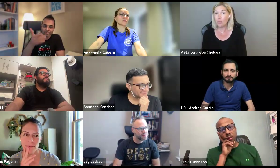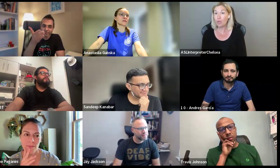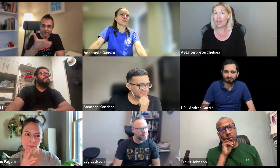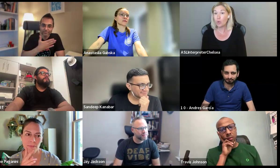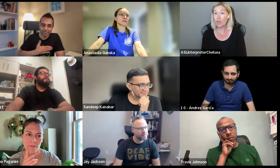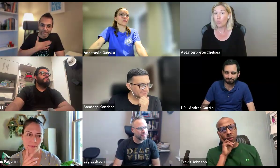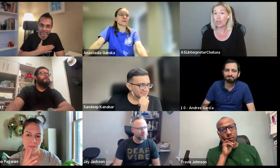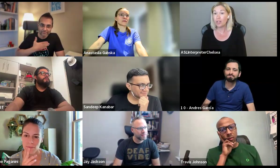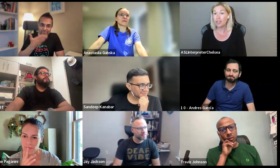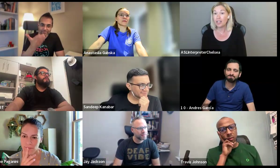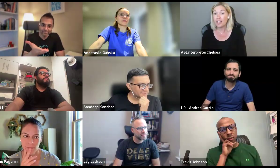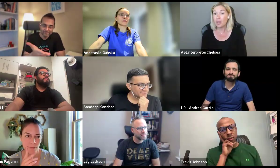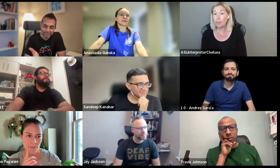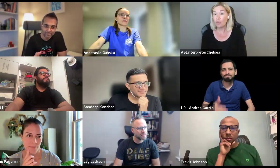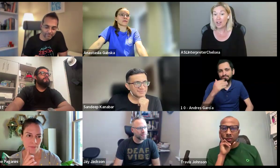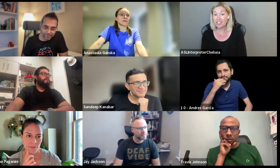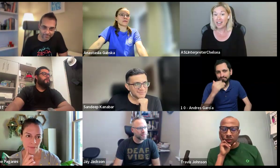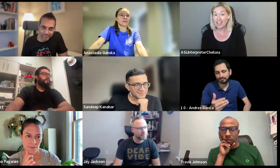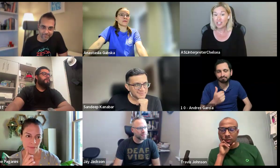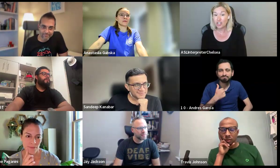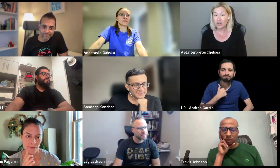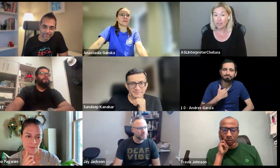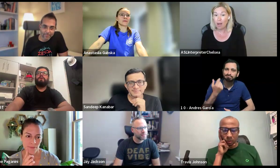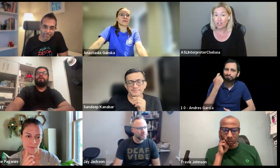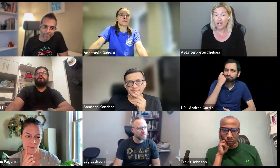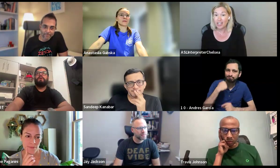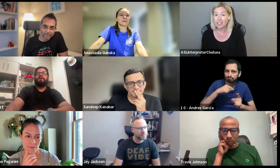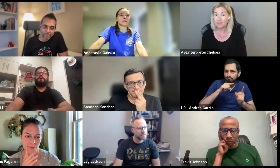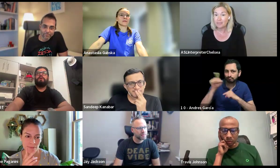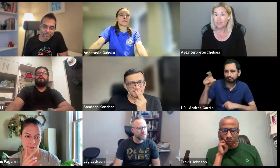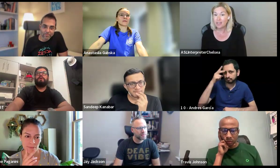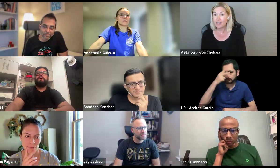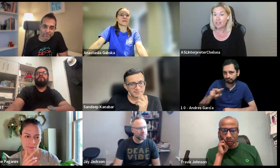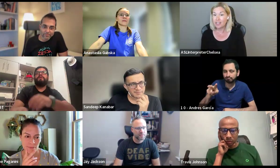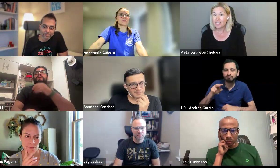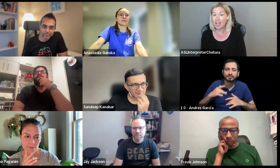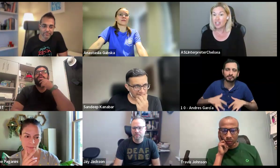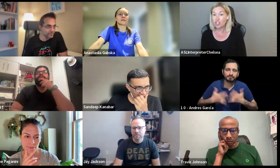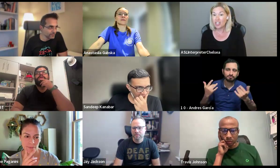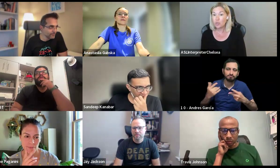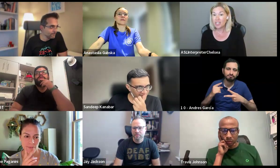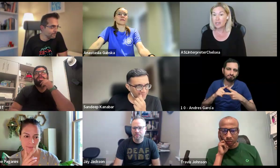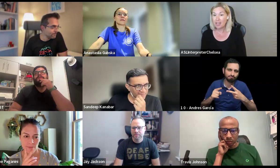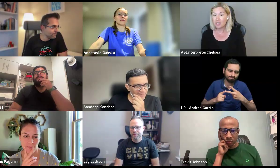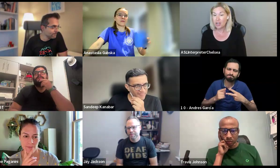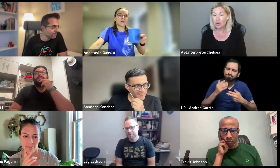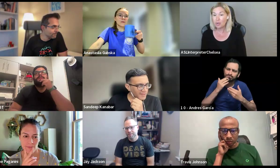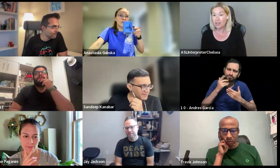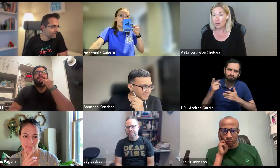Okay, well then we will move on to the next agenda from Andres. Saying, I just went to Mexico and there